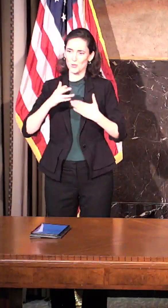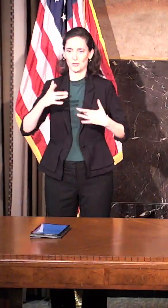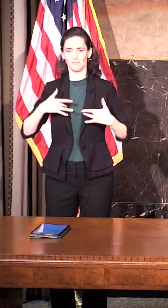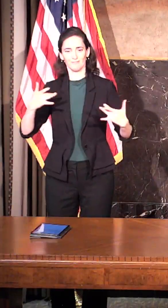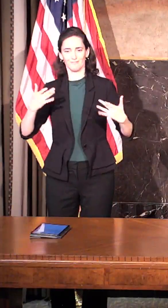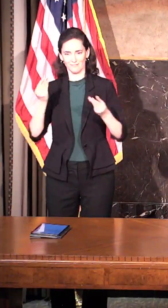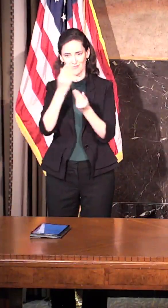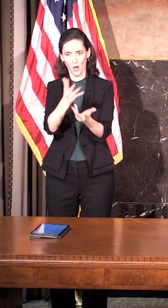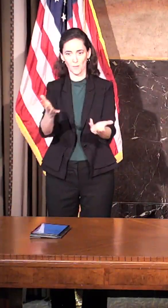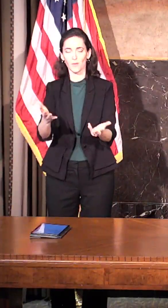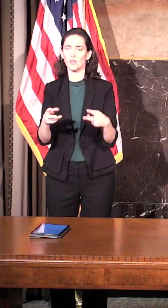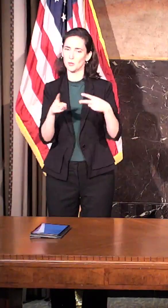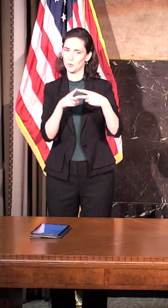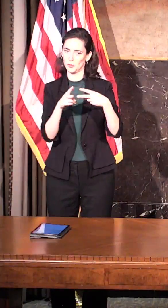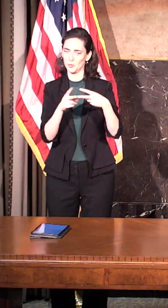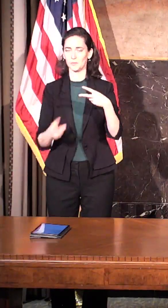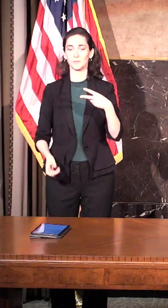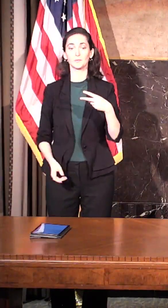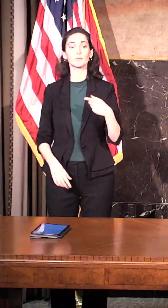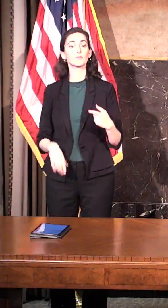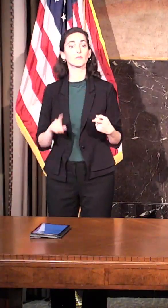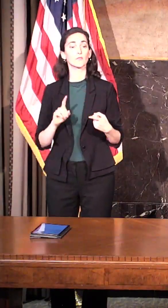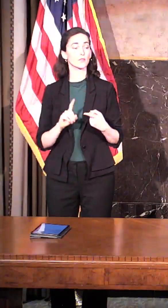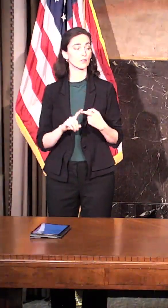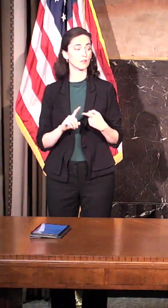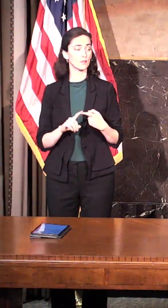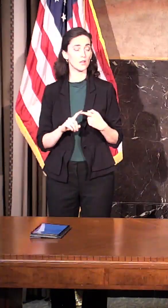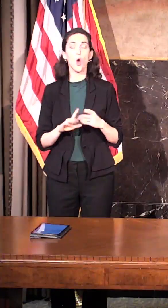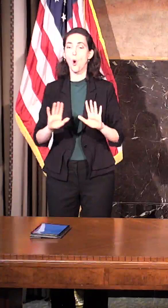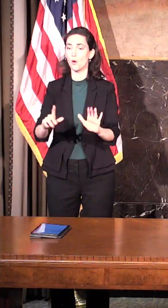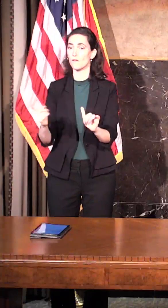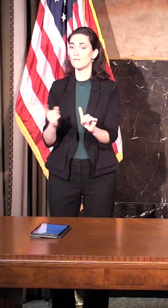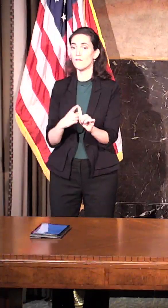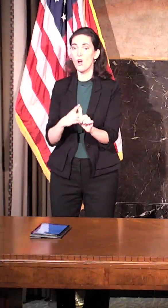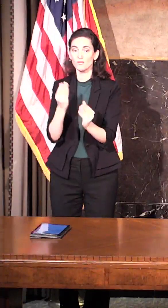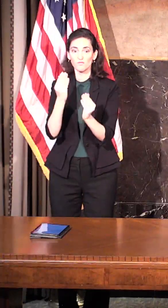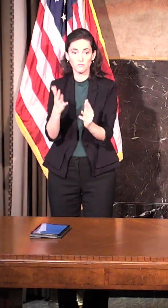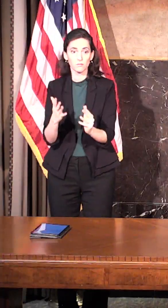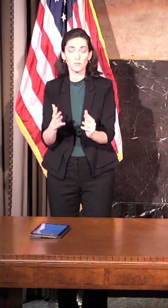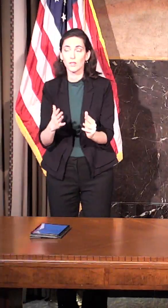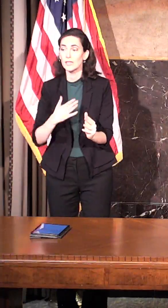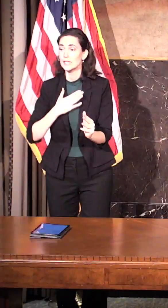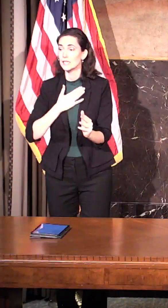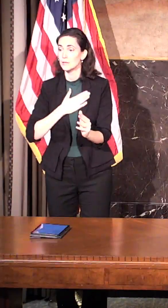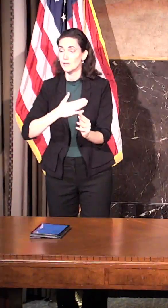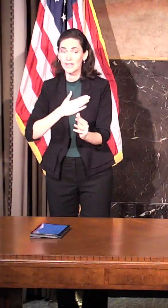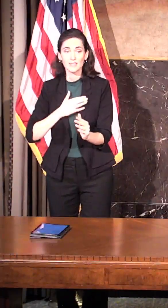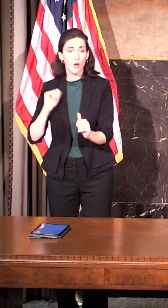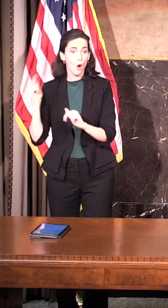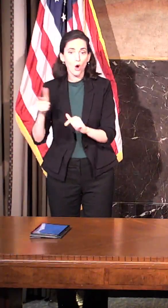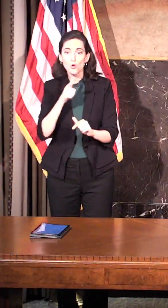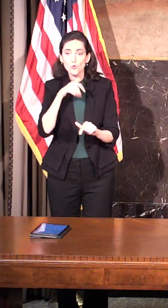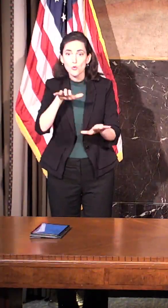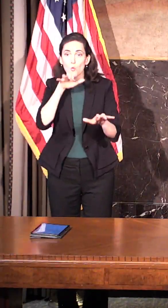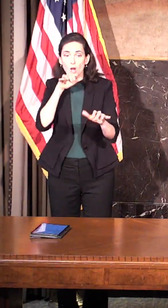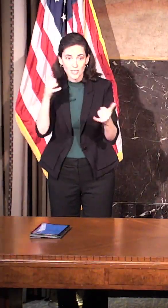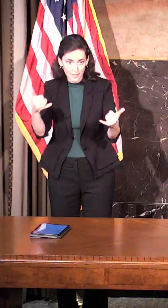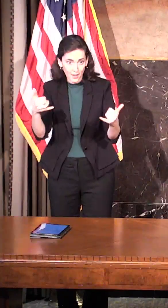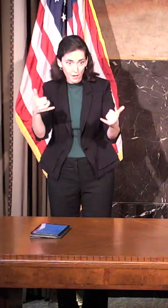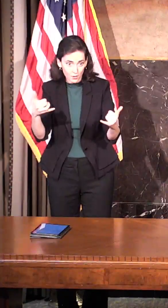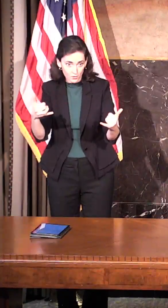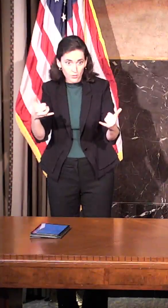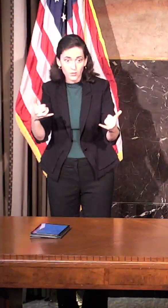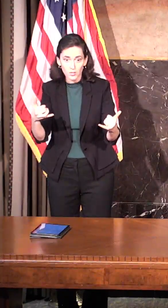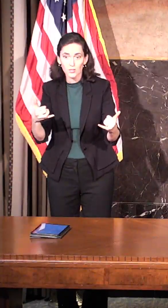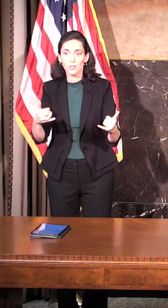today. So before I get to that, I do want to ask everyone who's listening that due